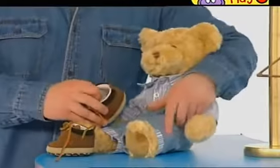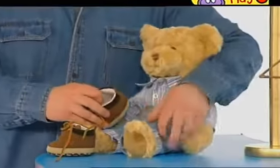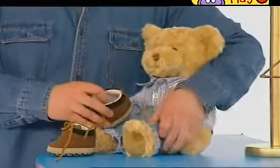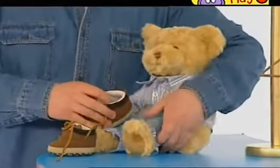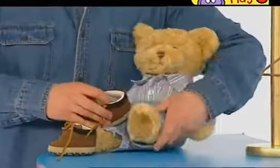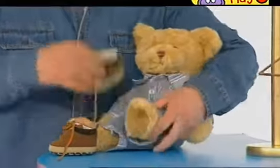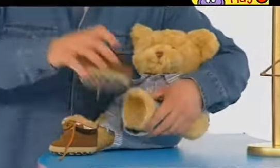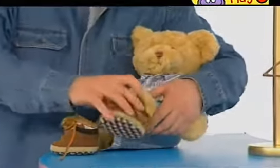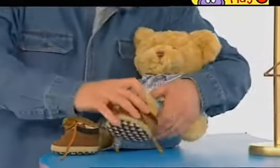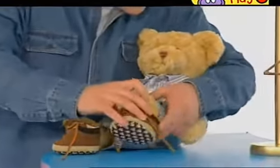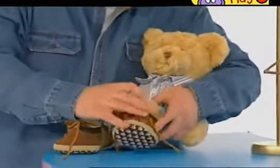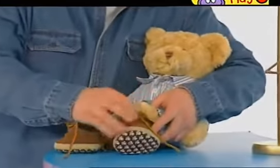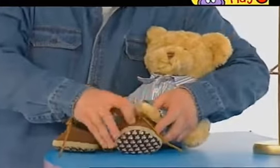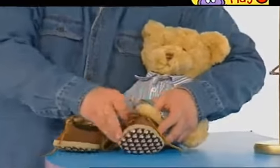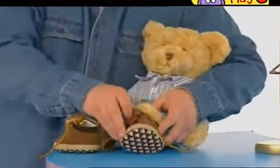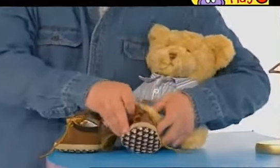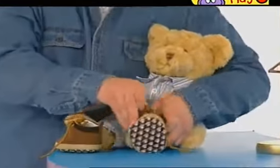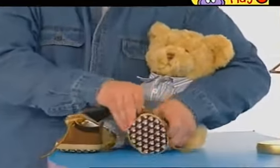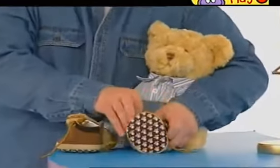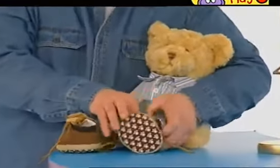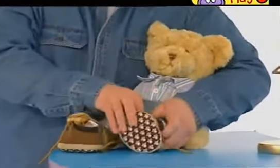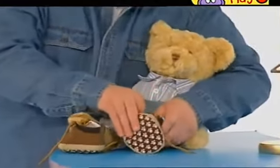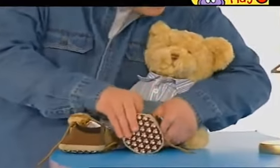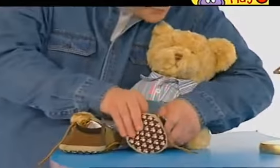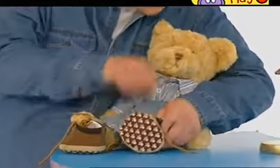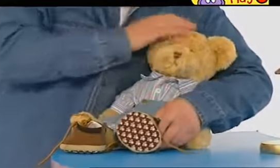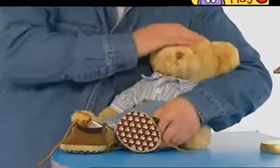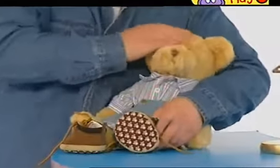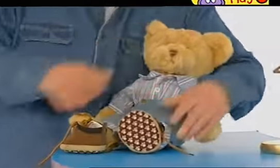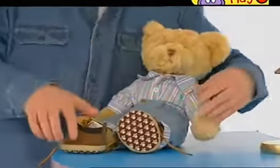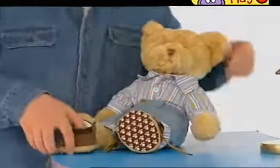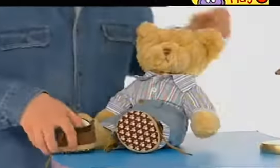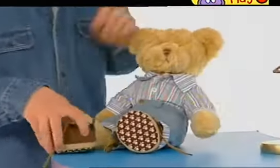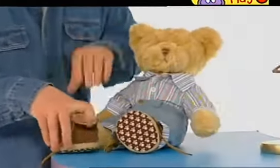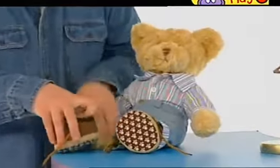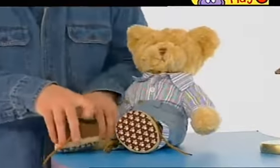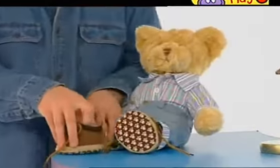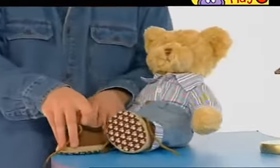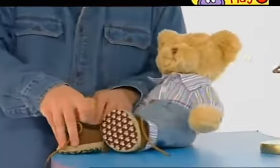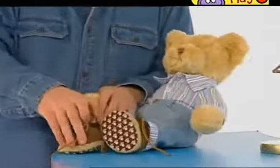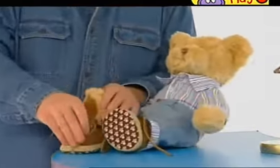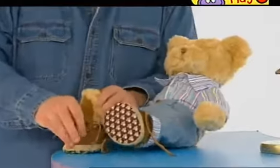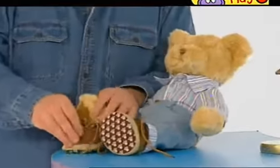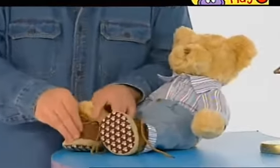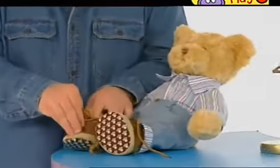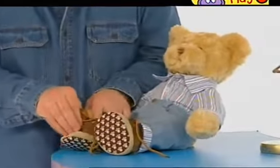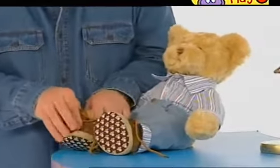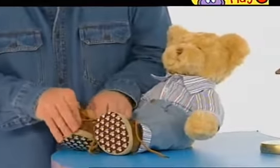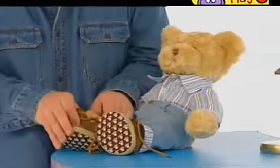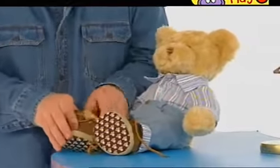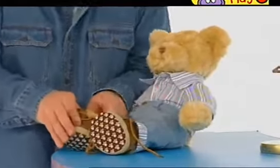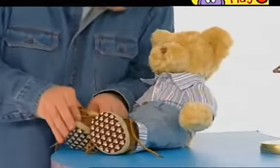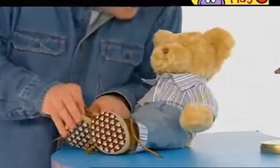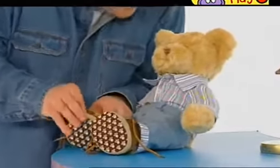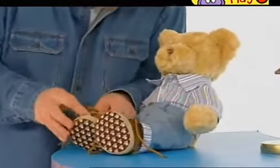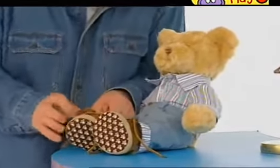This is the way we put on your shoes, put on your shoes, put on your shoes. This is the way we put on your shoes when Teddy gets dressed in the